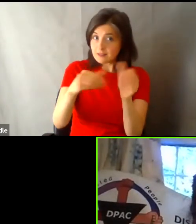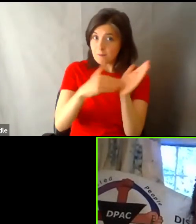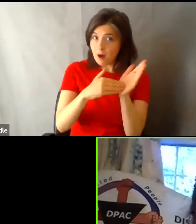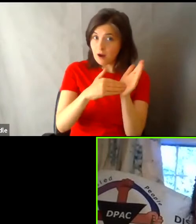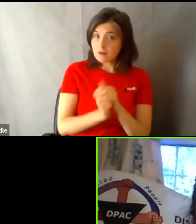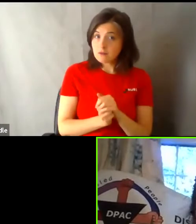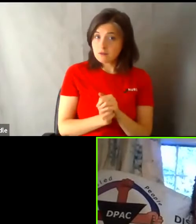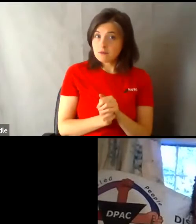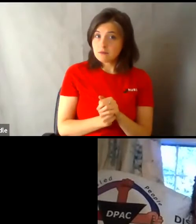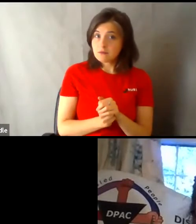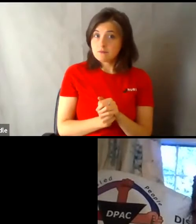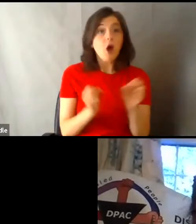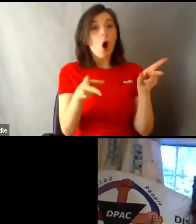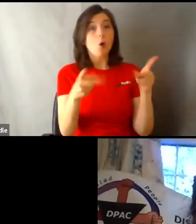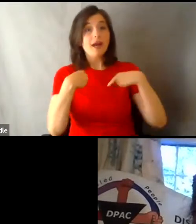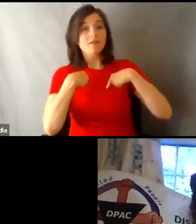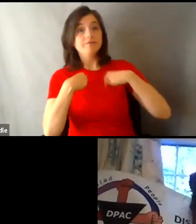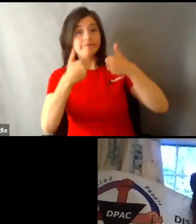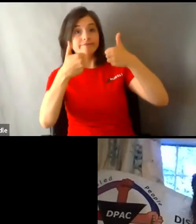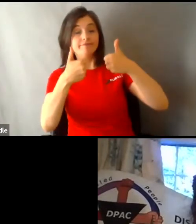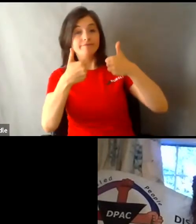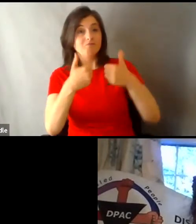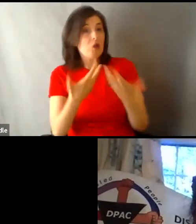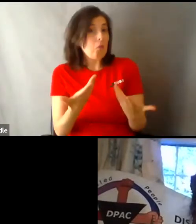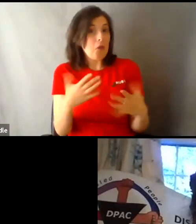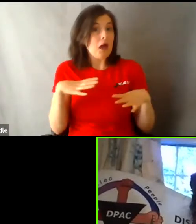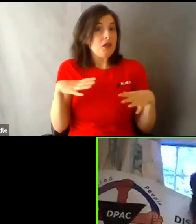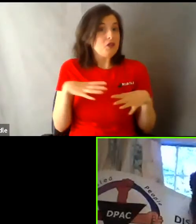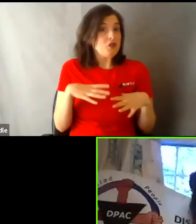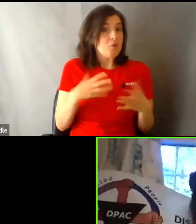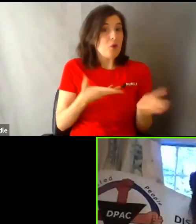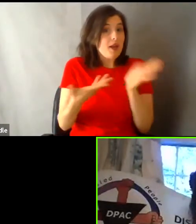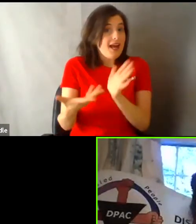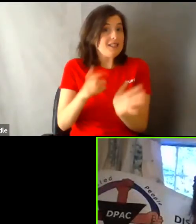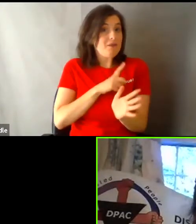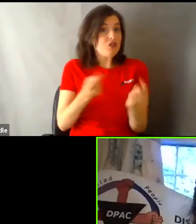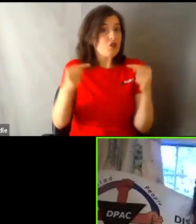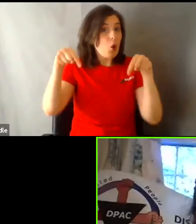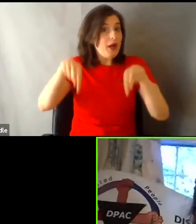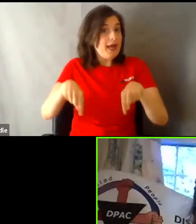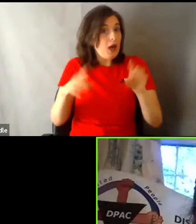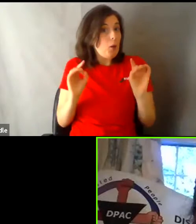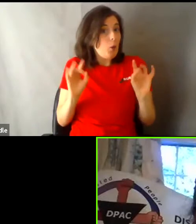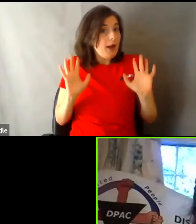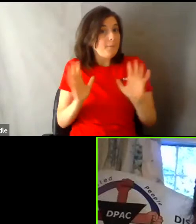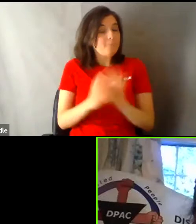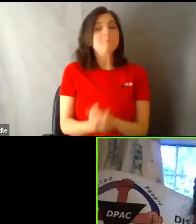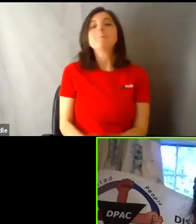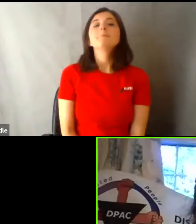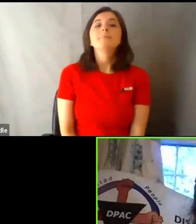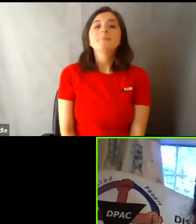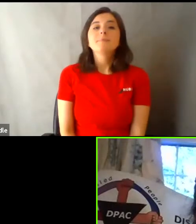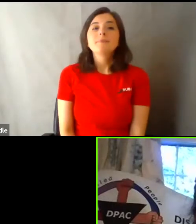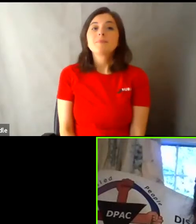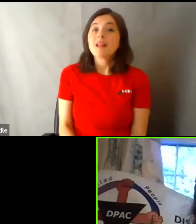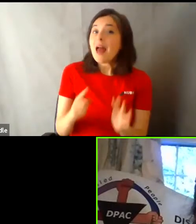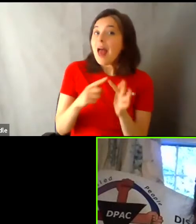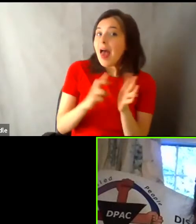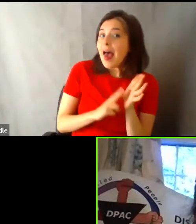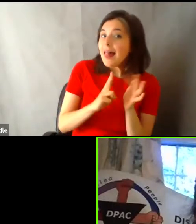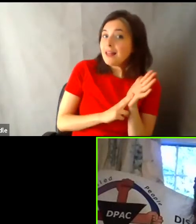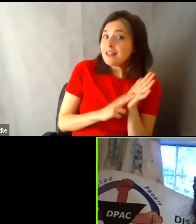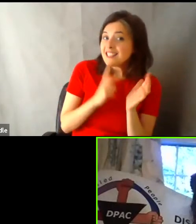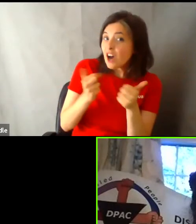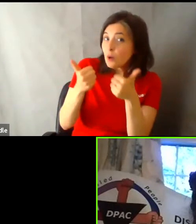Mark? Okay. I presume so, because you're on screen. Ellen, help. Is